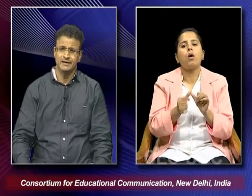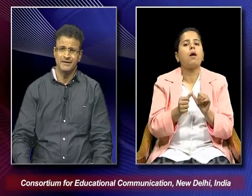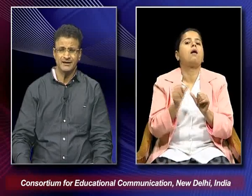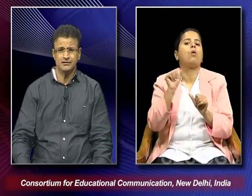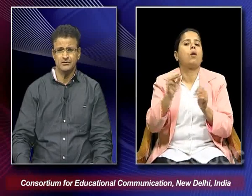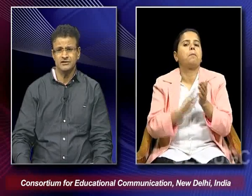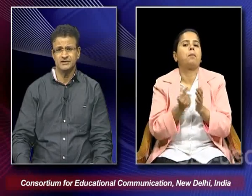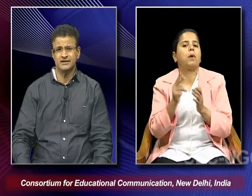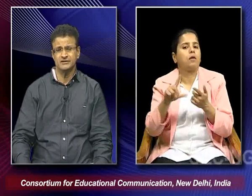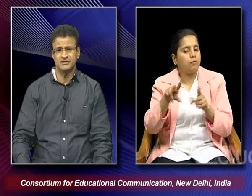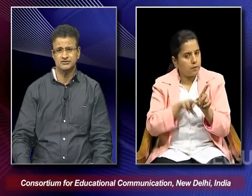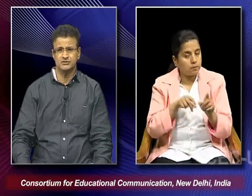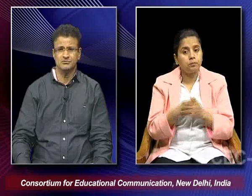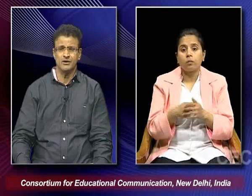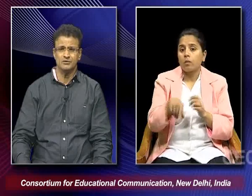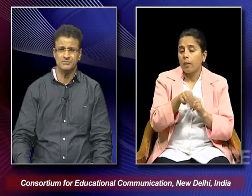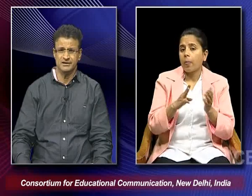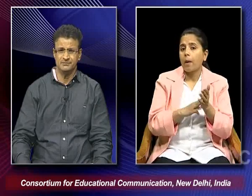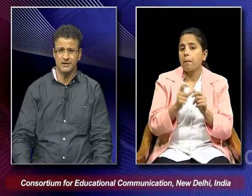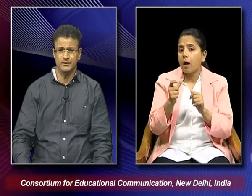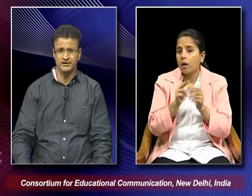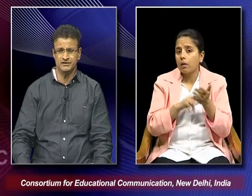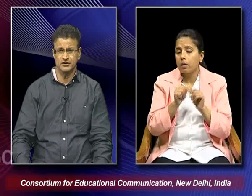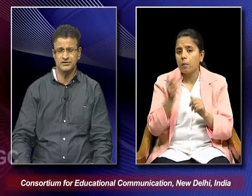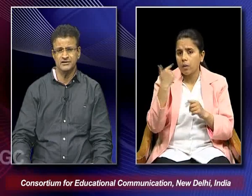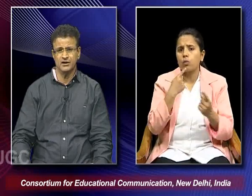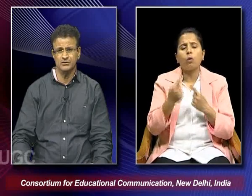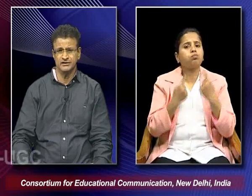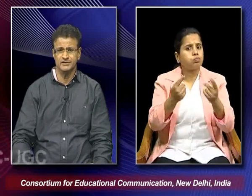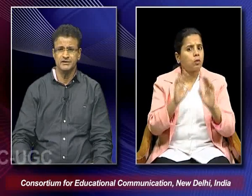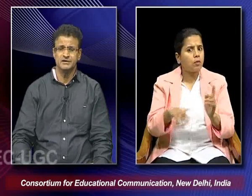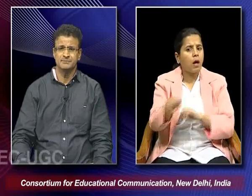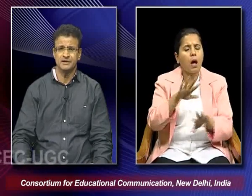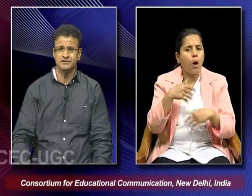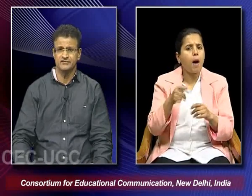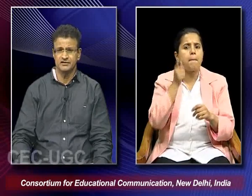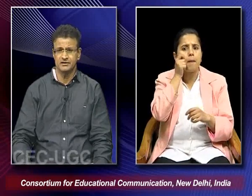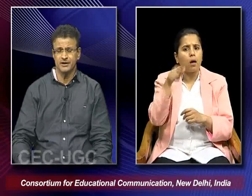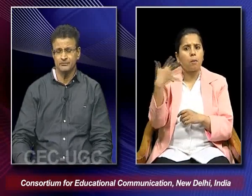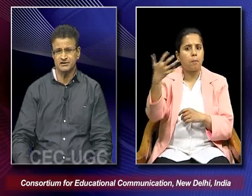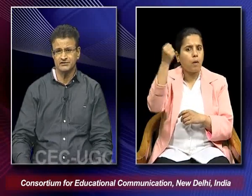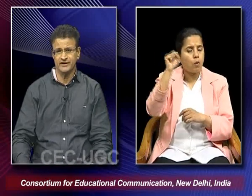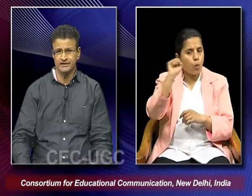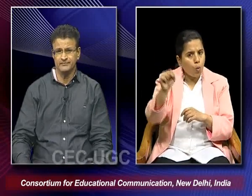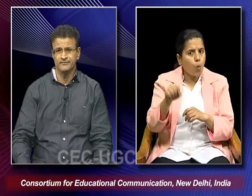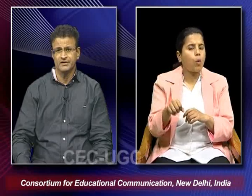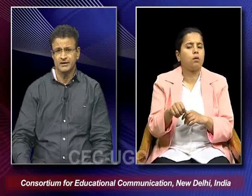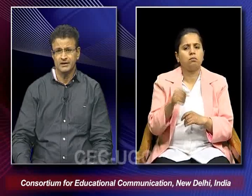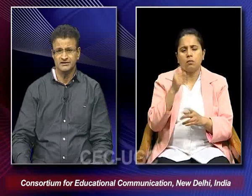And McKinnon, on the other hand, has talked about the male power and the authority, how they typically work by